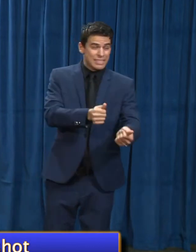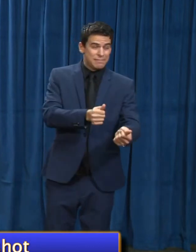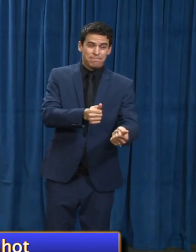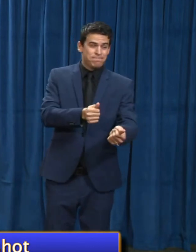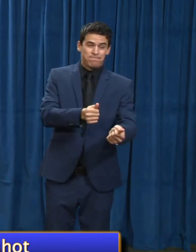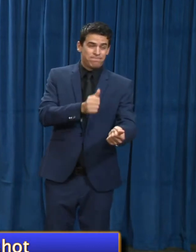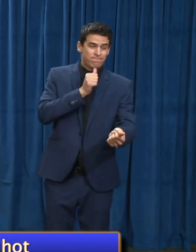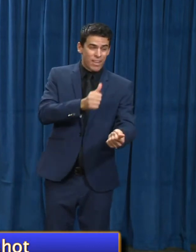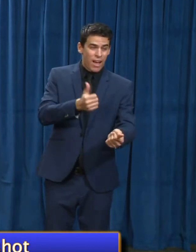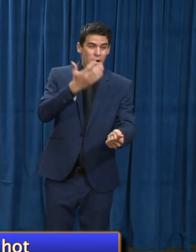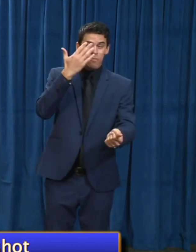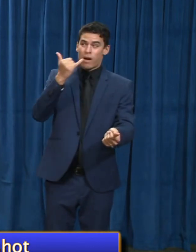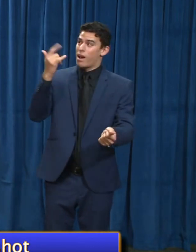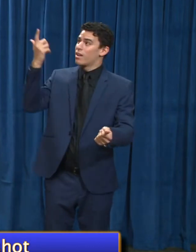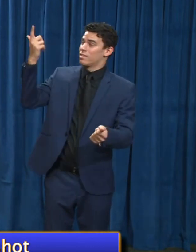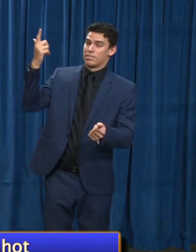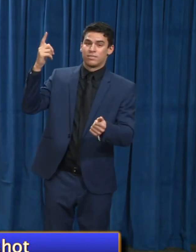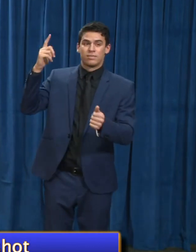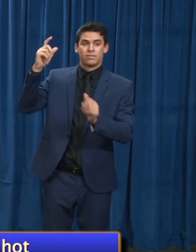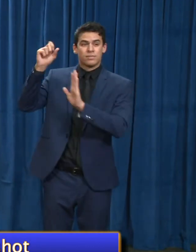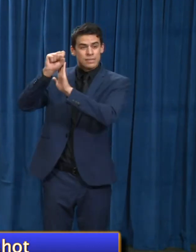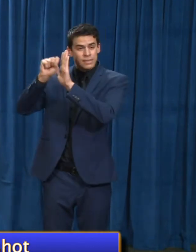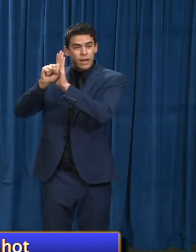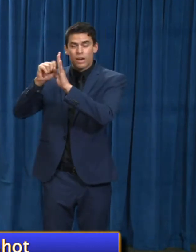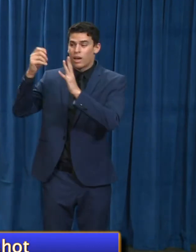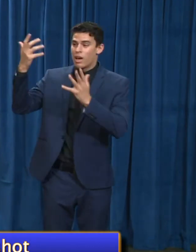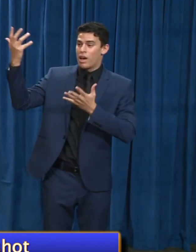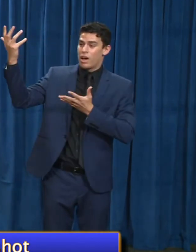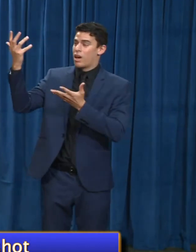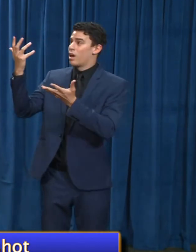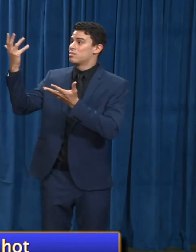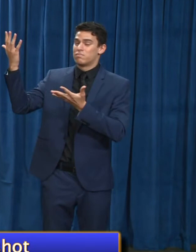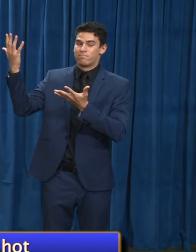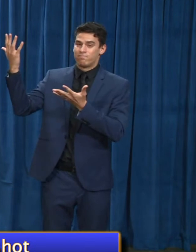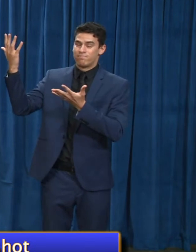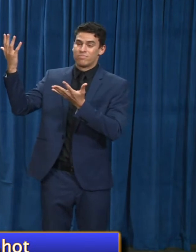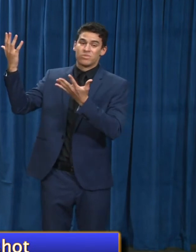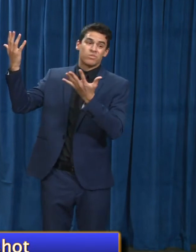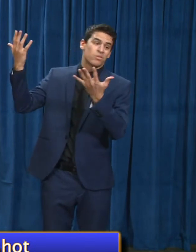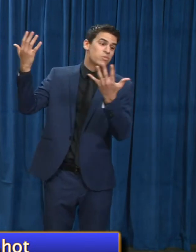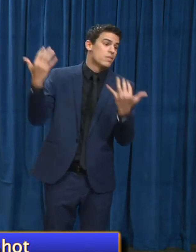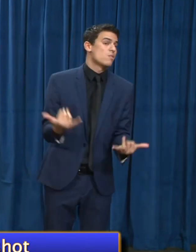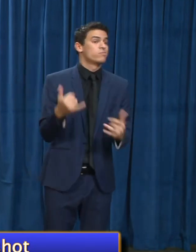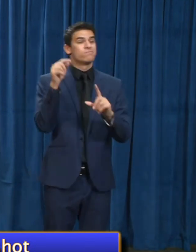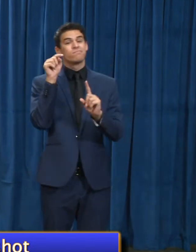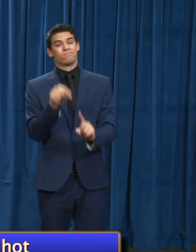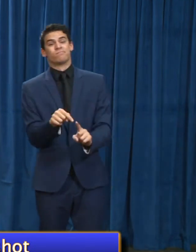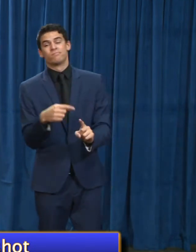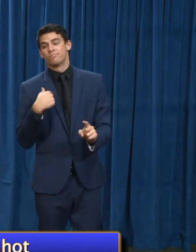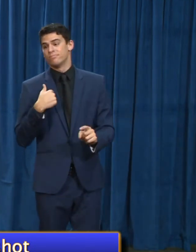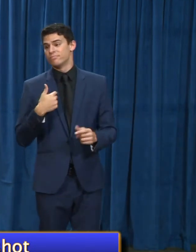are, trying to do the best that we can do today under the current environment.